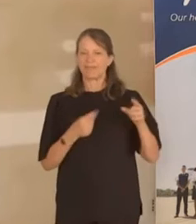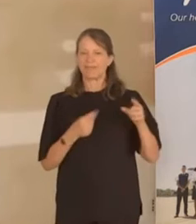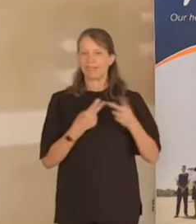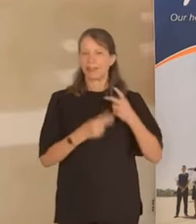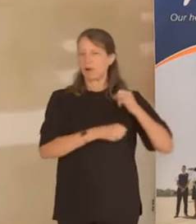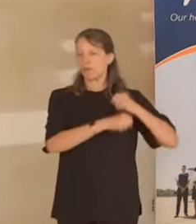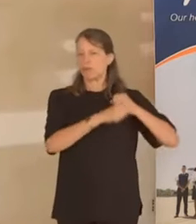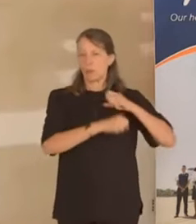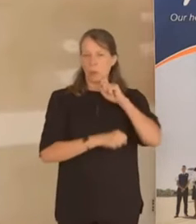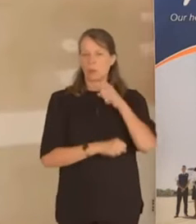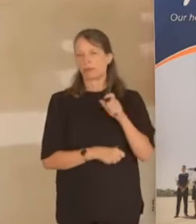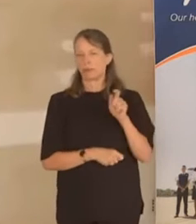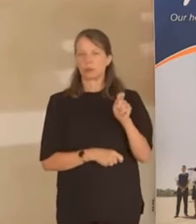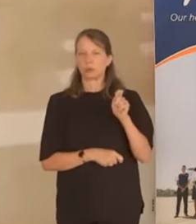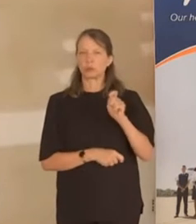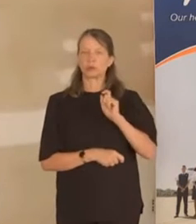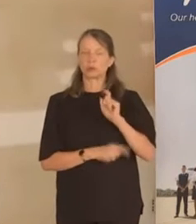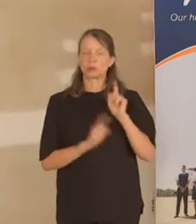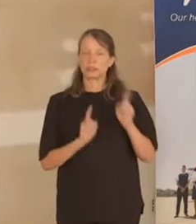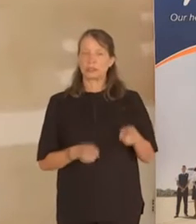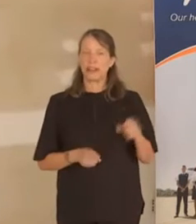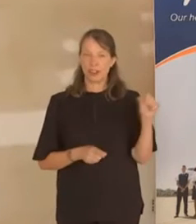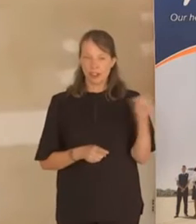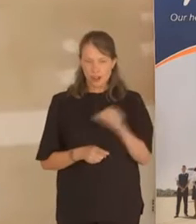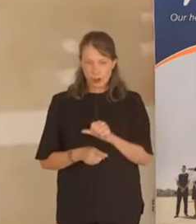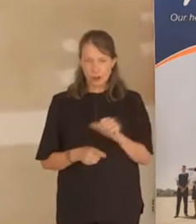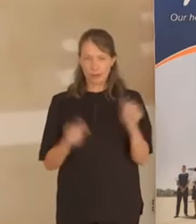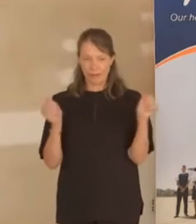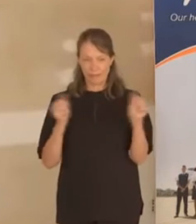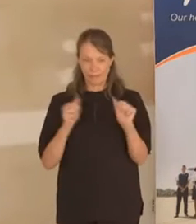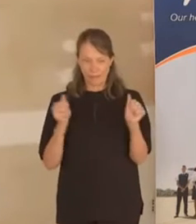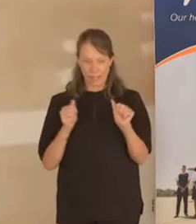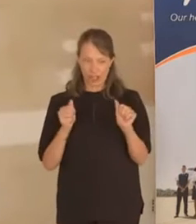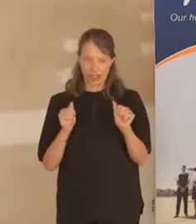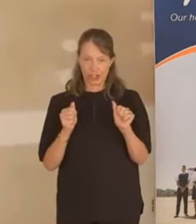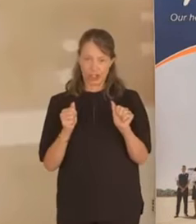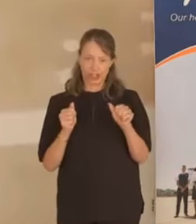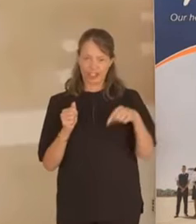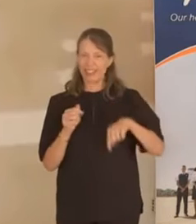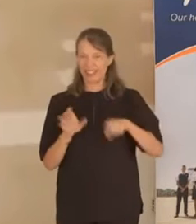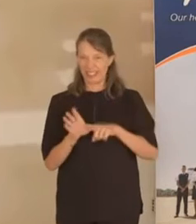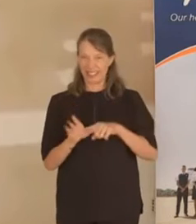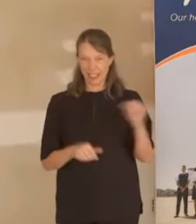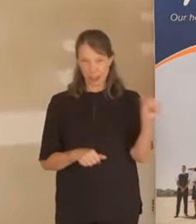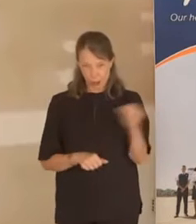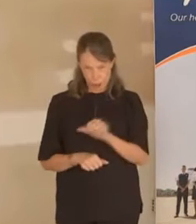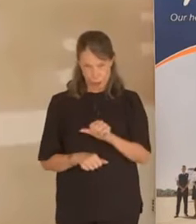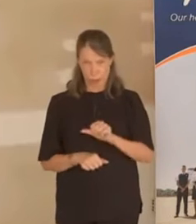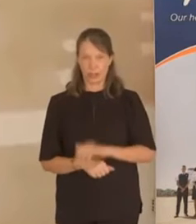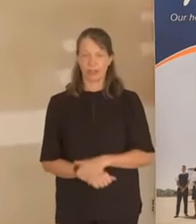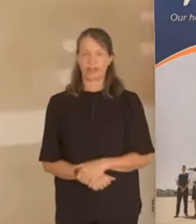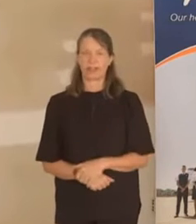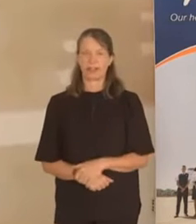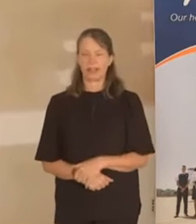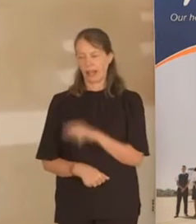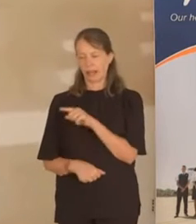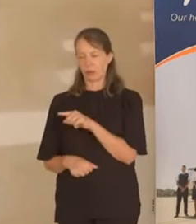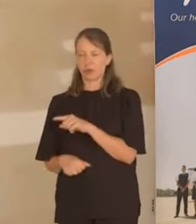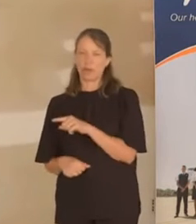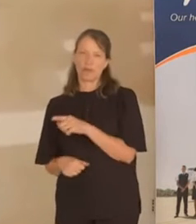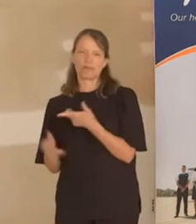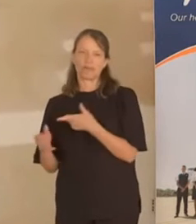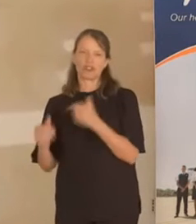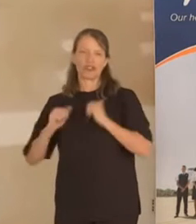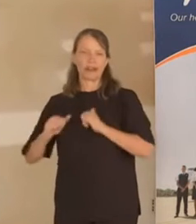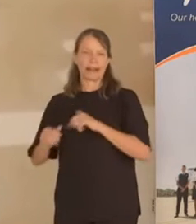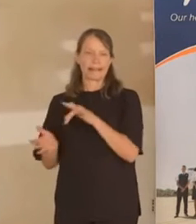this calendar year, and we hope to have it completed by the end of this calendar year, the construction of the hangar, and also the Flight Simulator Centre will